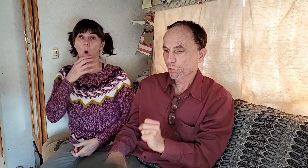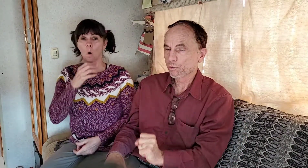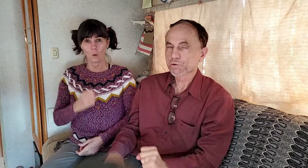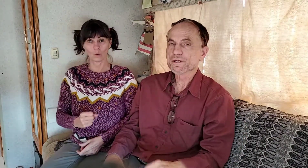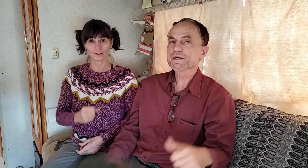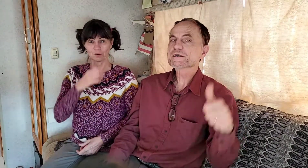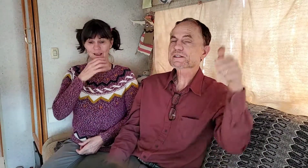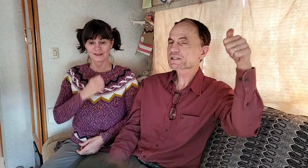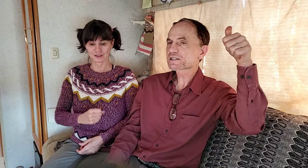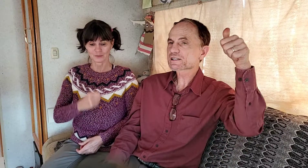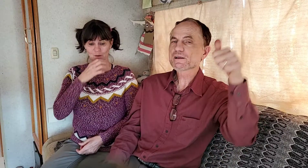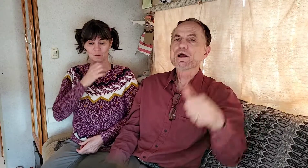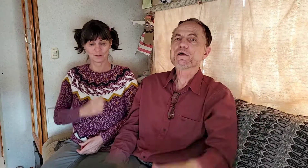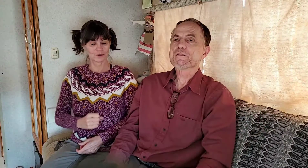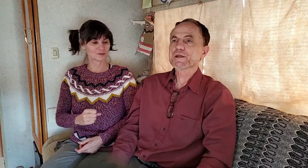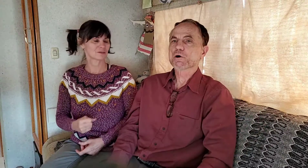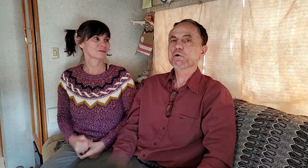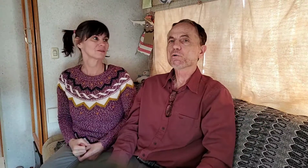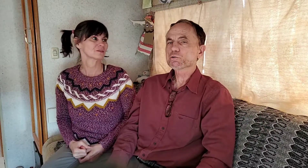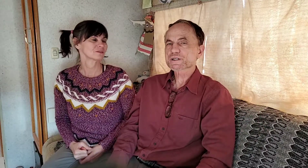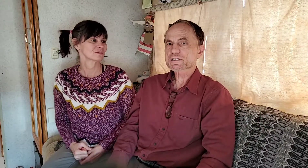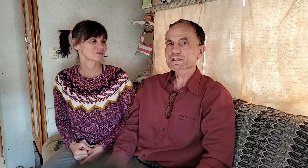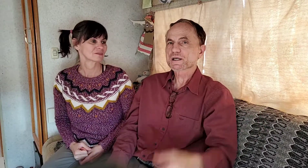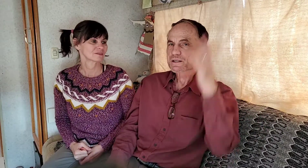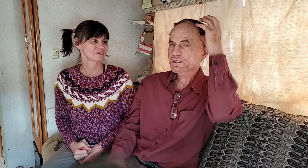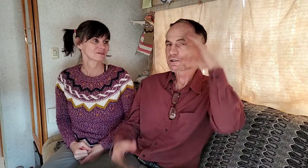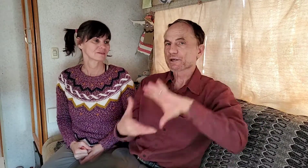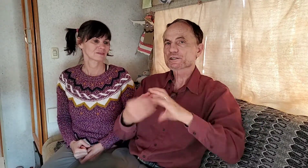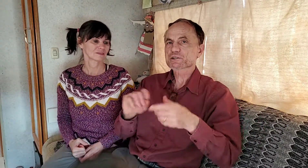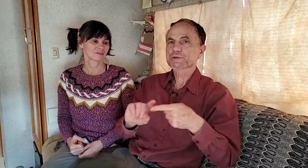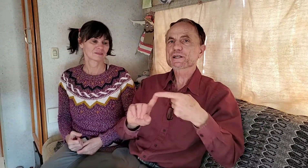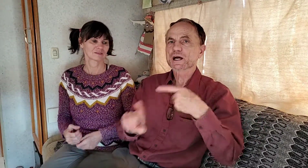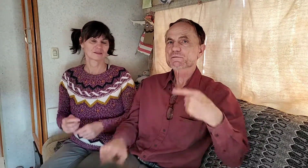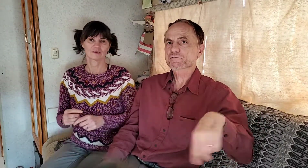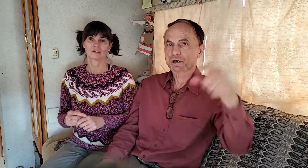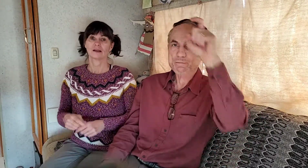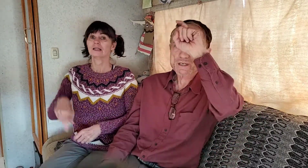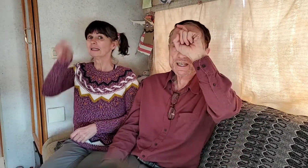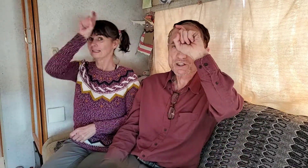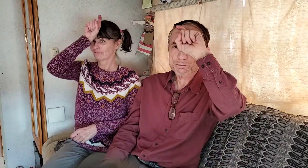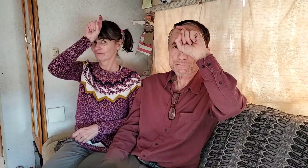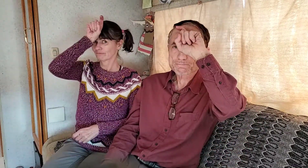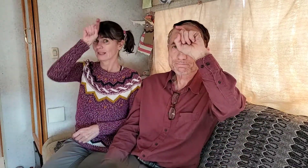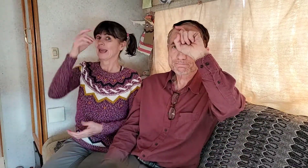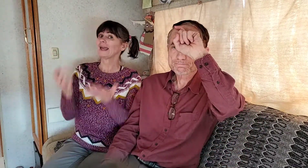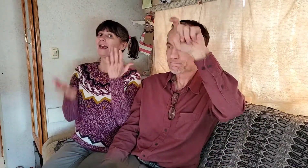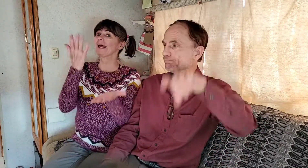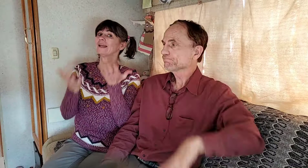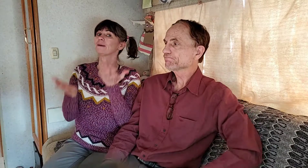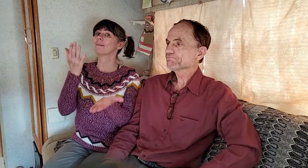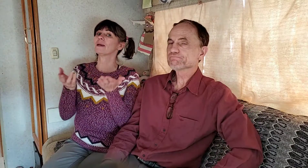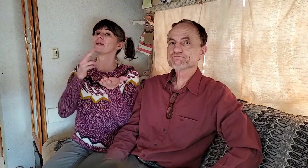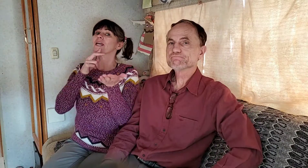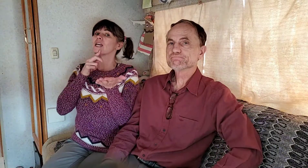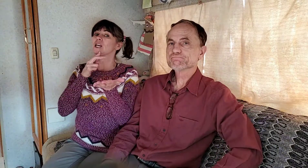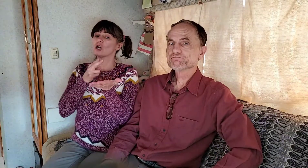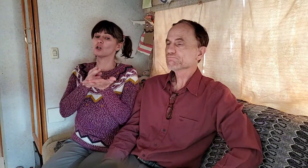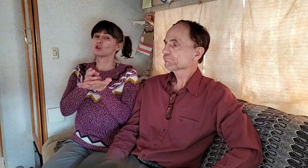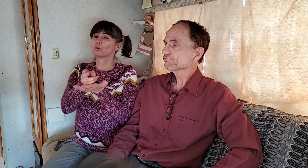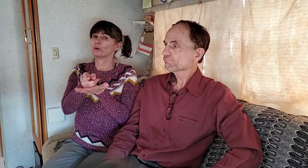Oh yeah, that's a good one. The oldest Cinderella story comes from Egypt. And it may be true.